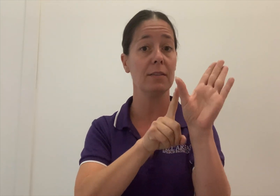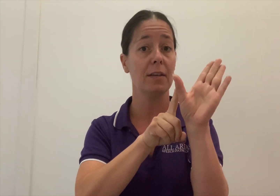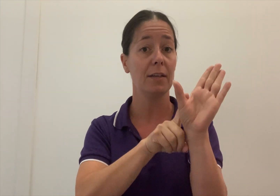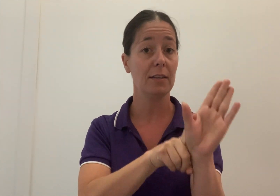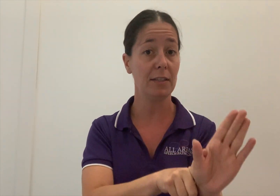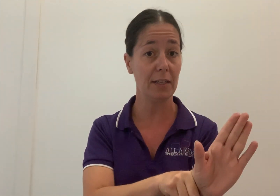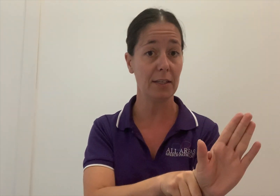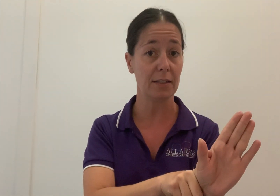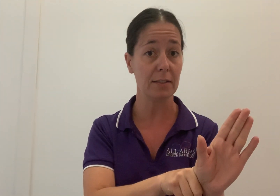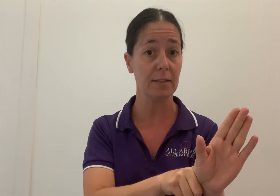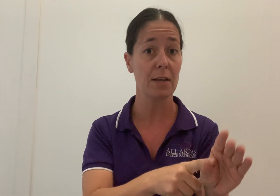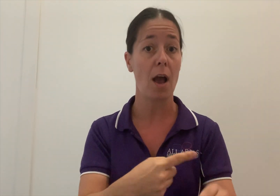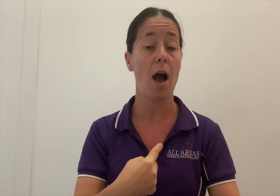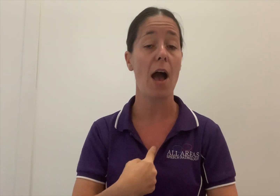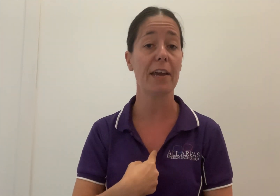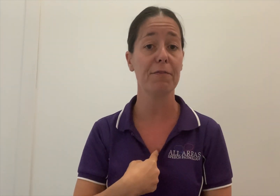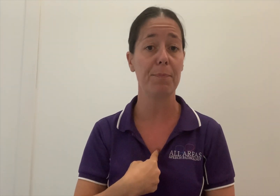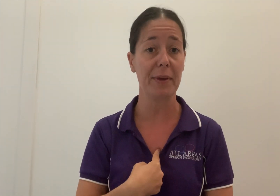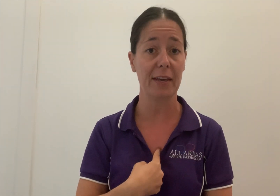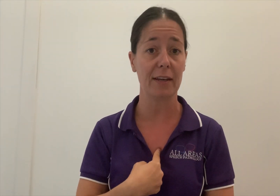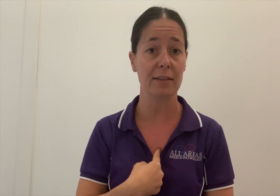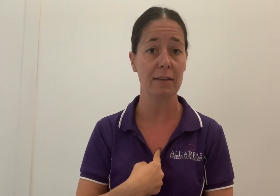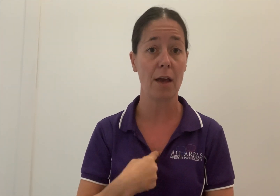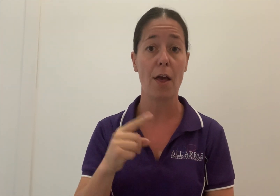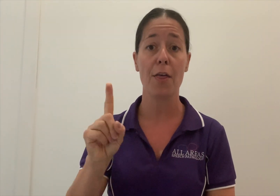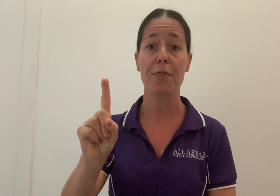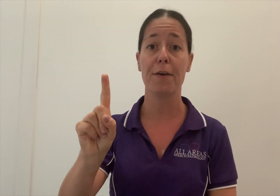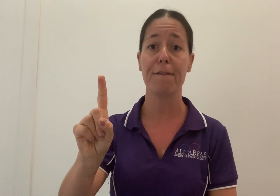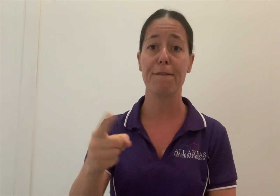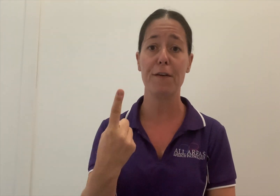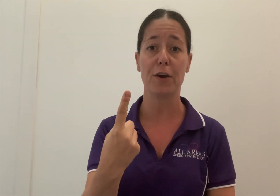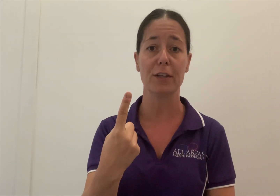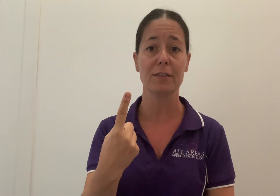40,000 years, I've been the first